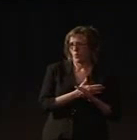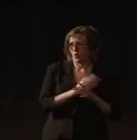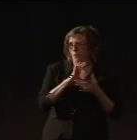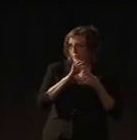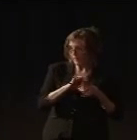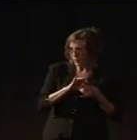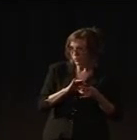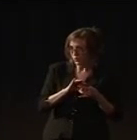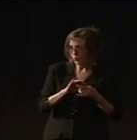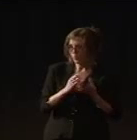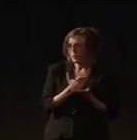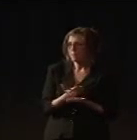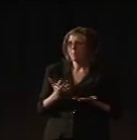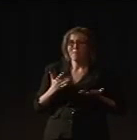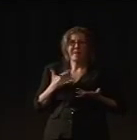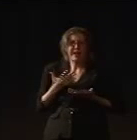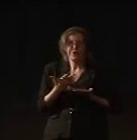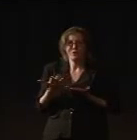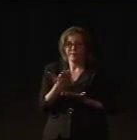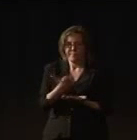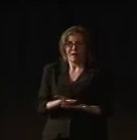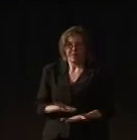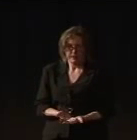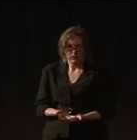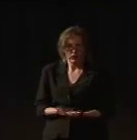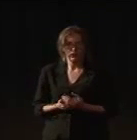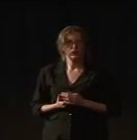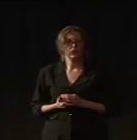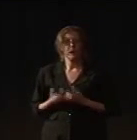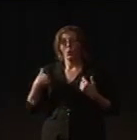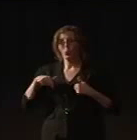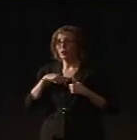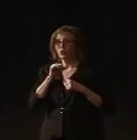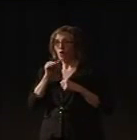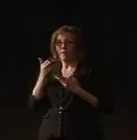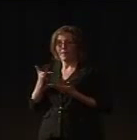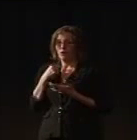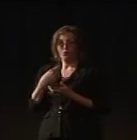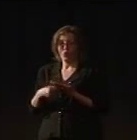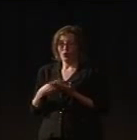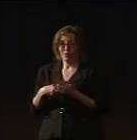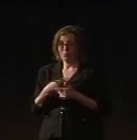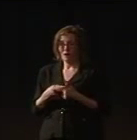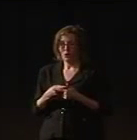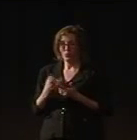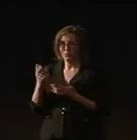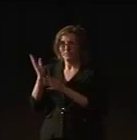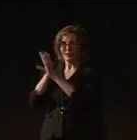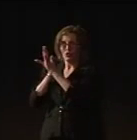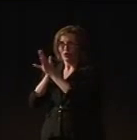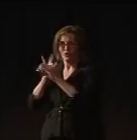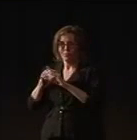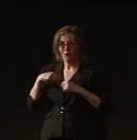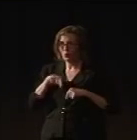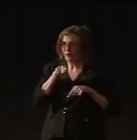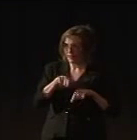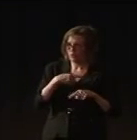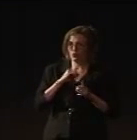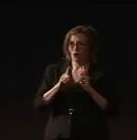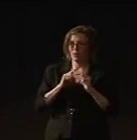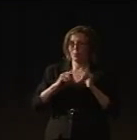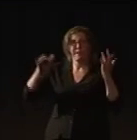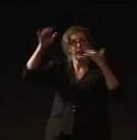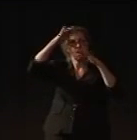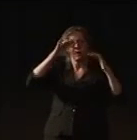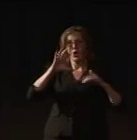fact. Philosophers are not there to dig into the psychology. They are there to talk about the cosmos. And the cosmos has many dimensions, not just